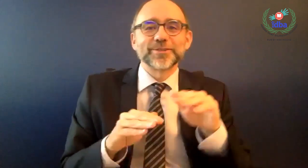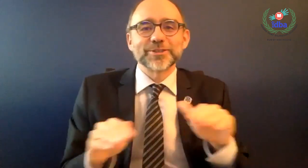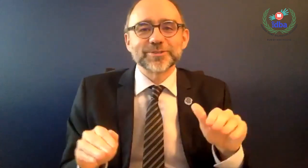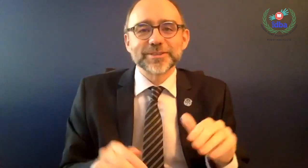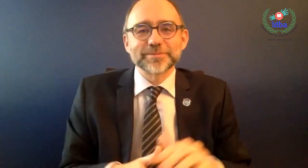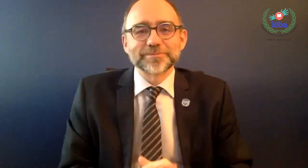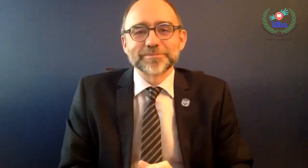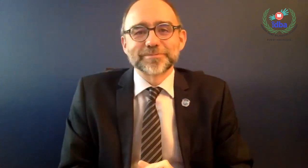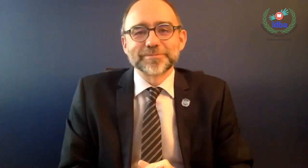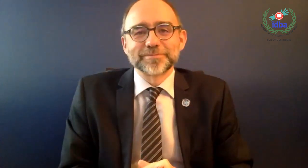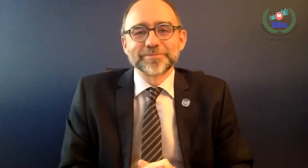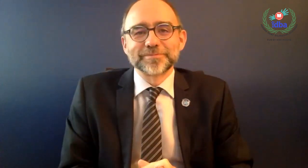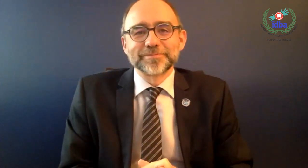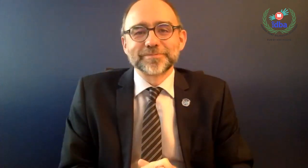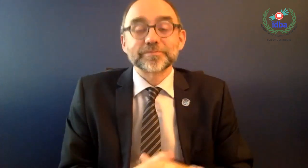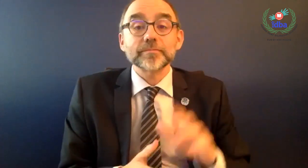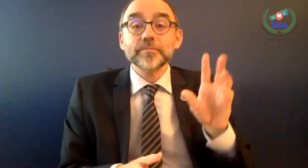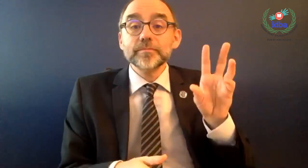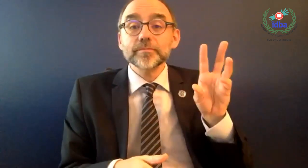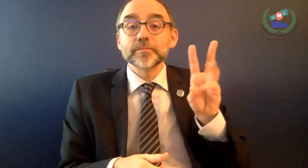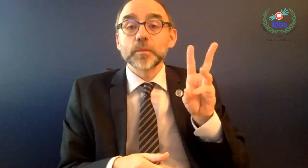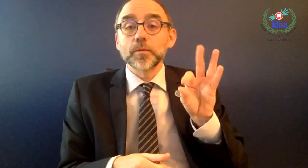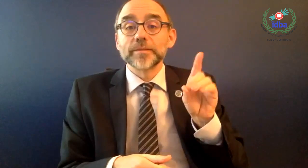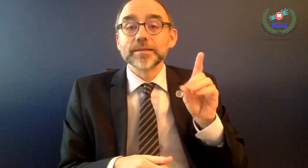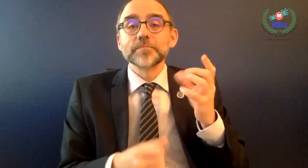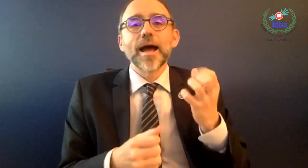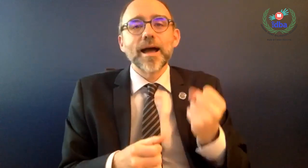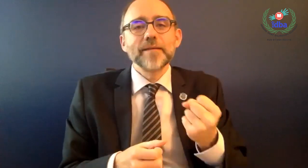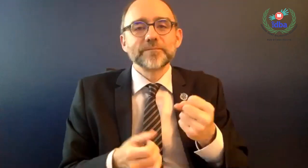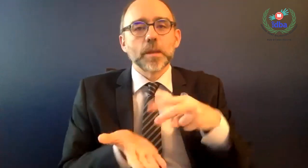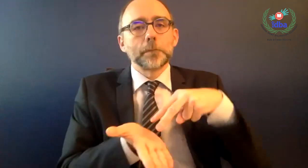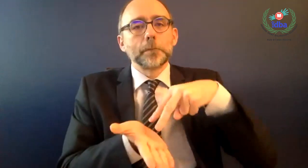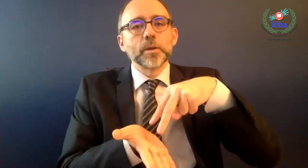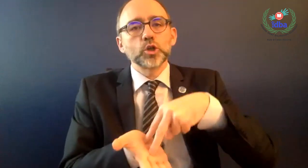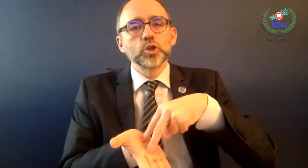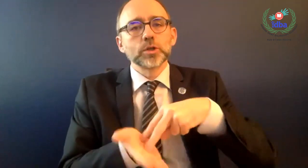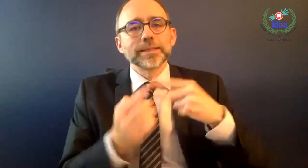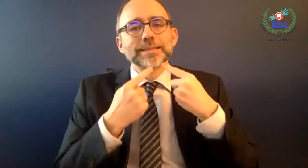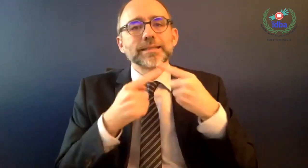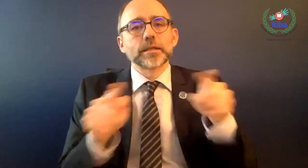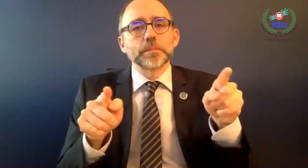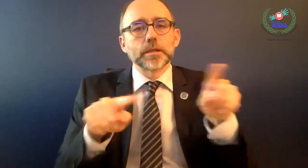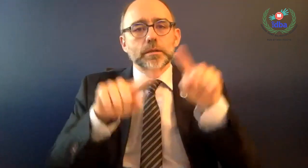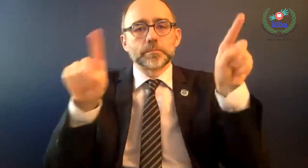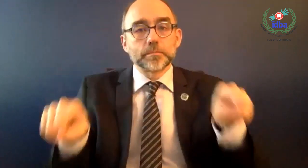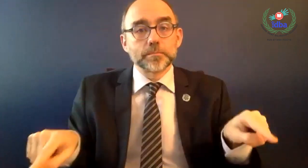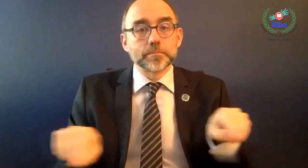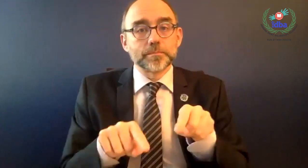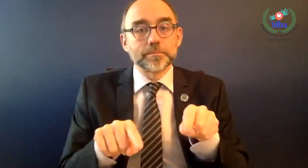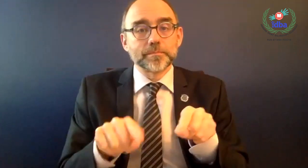can communicate with other hearing non-deaf children of the class. The World Federation of the Deaf also has